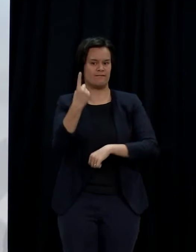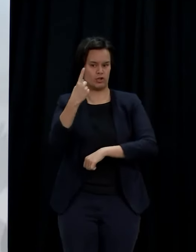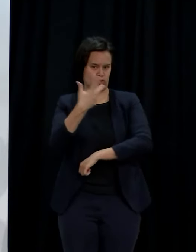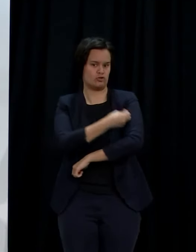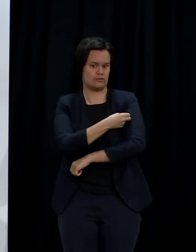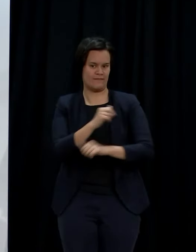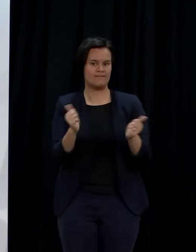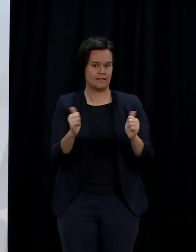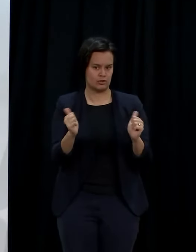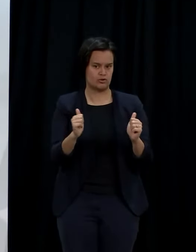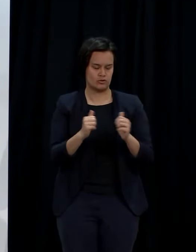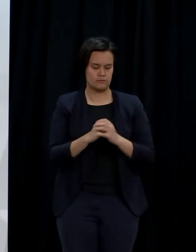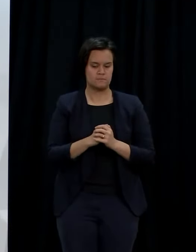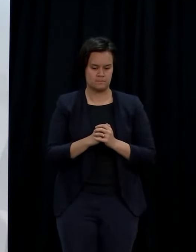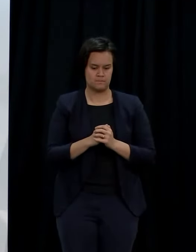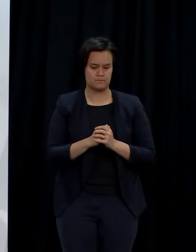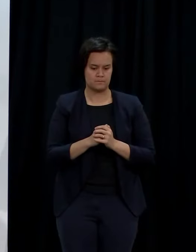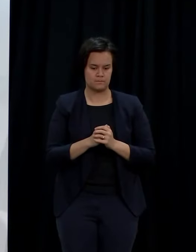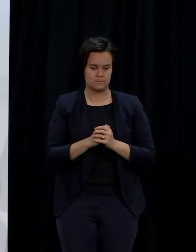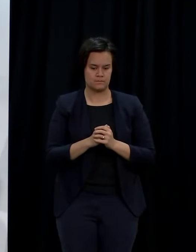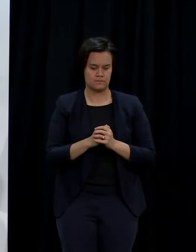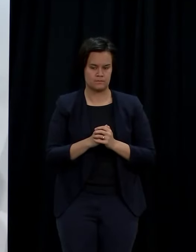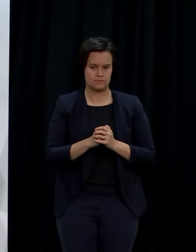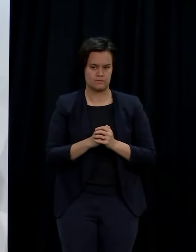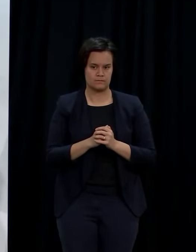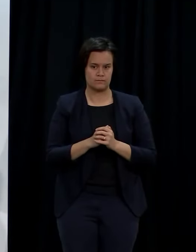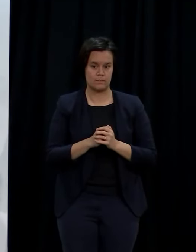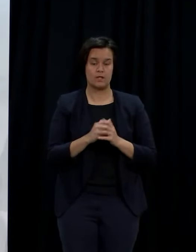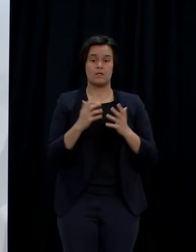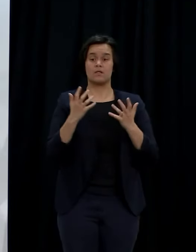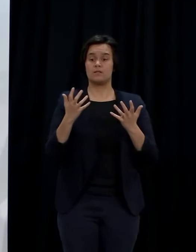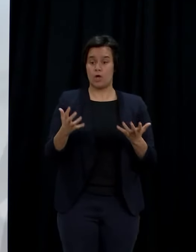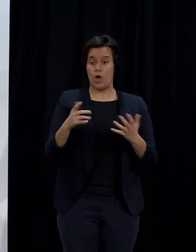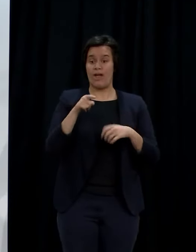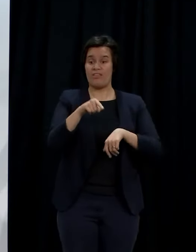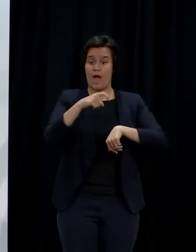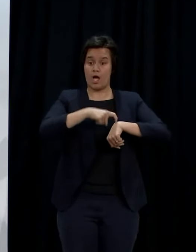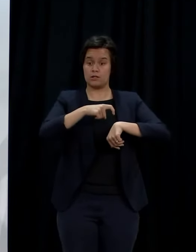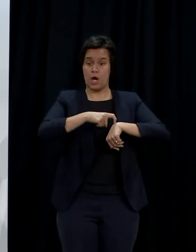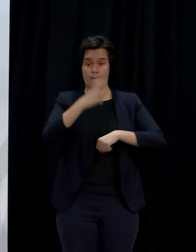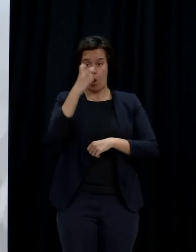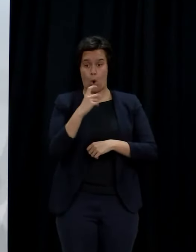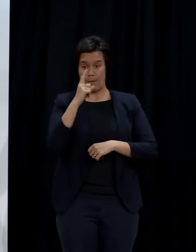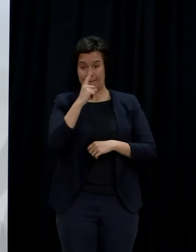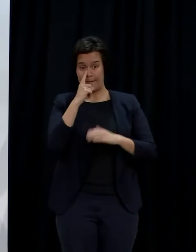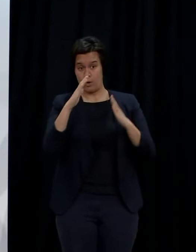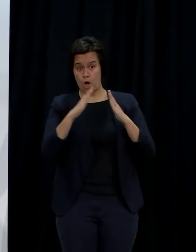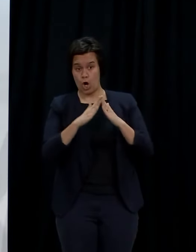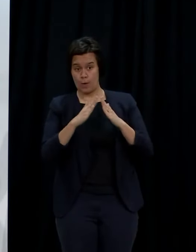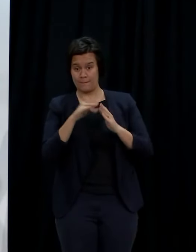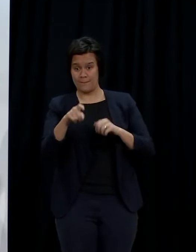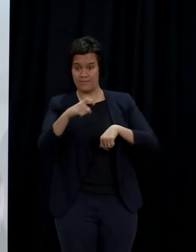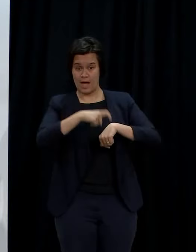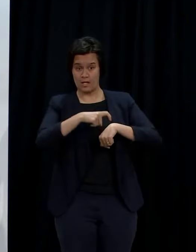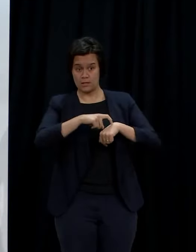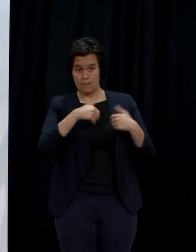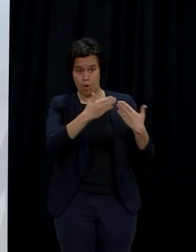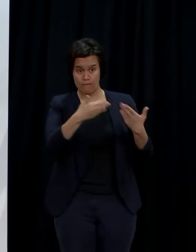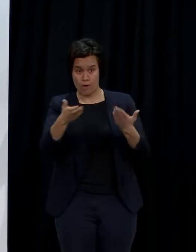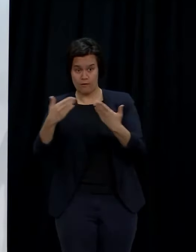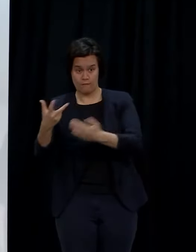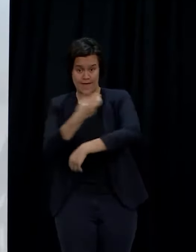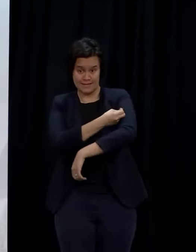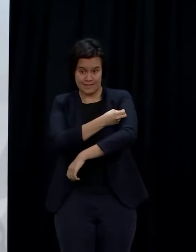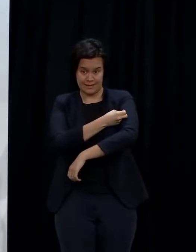facility in question, at the time that we had vaccinations offered, the uptake rate for first dose was around 73%.